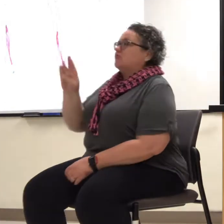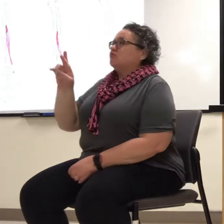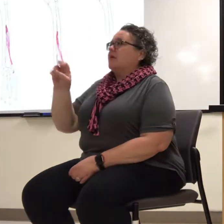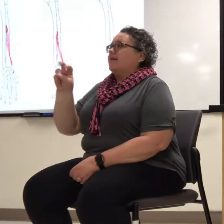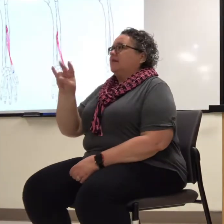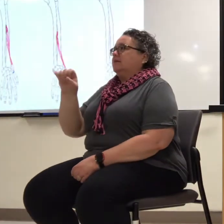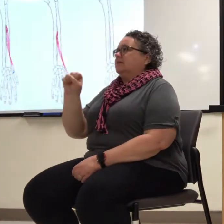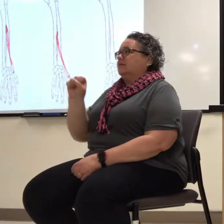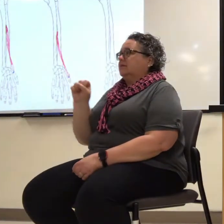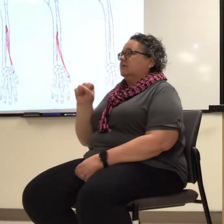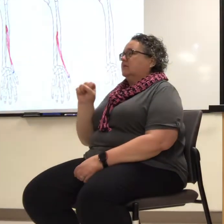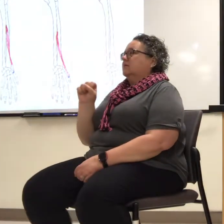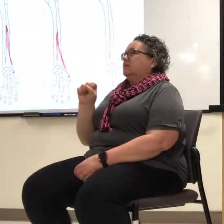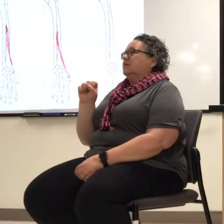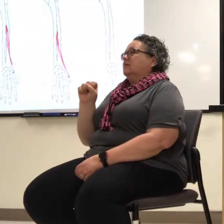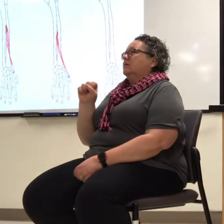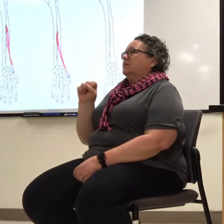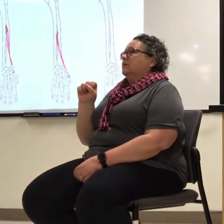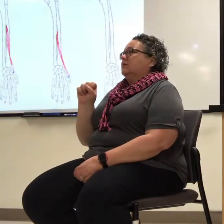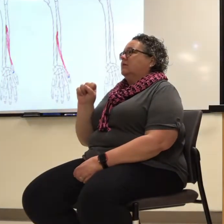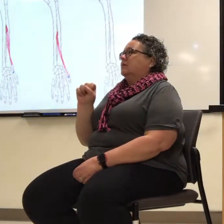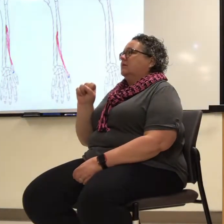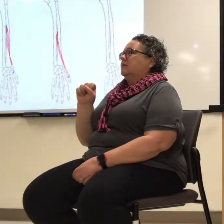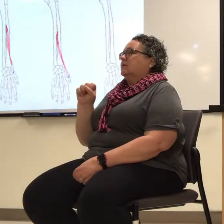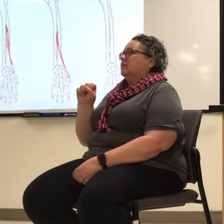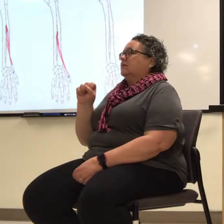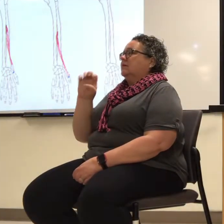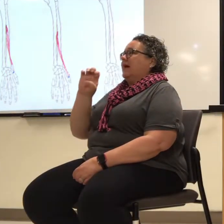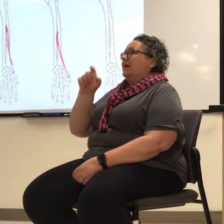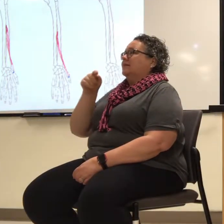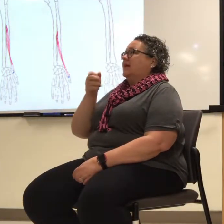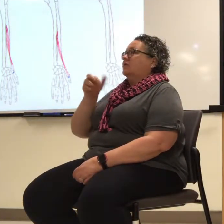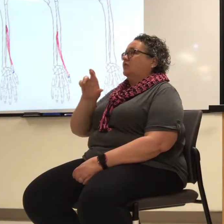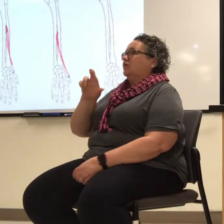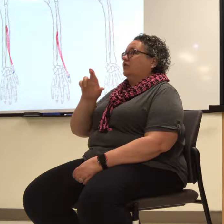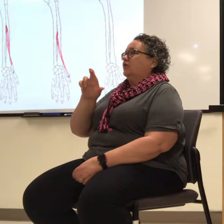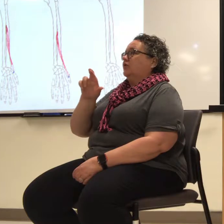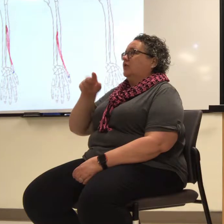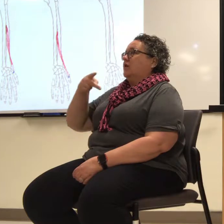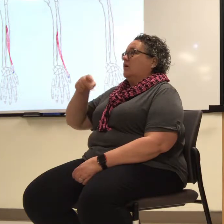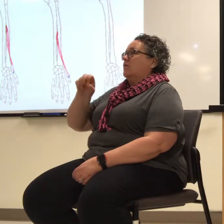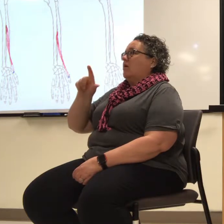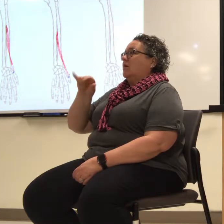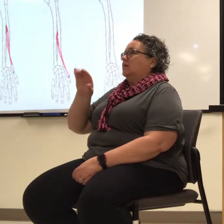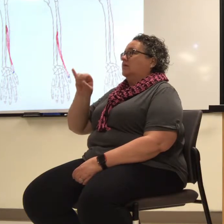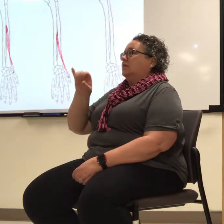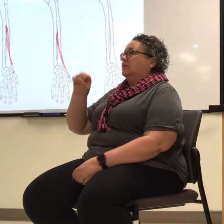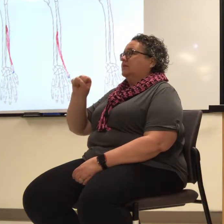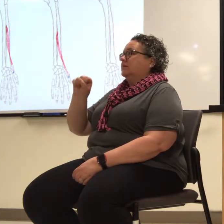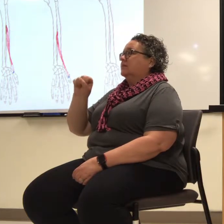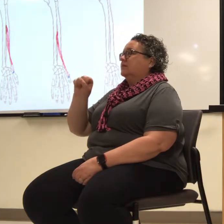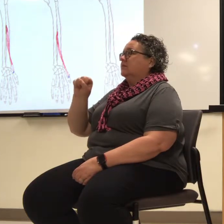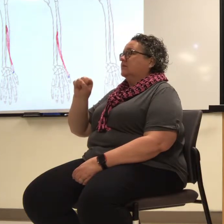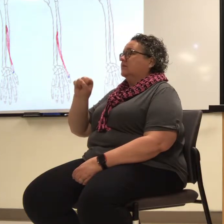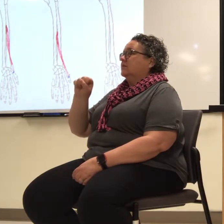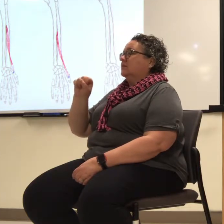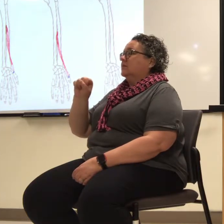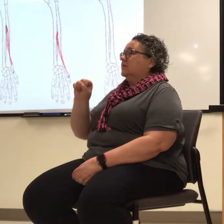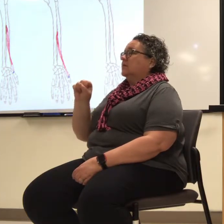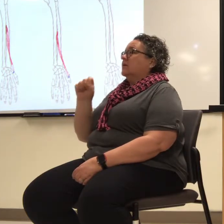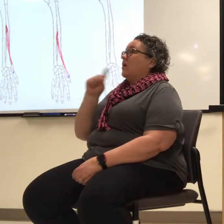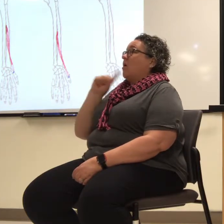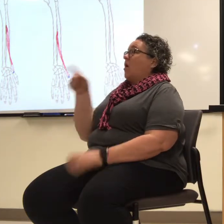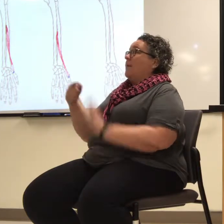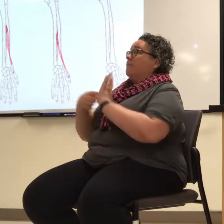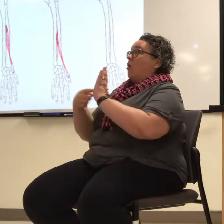On models, you usually only see the tendon of it. It's kind of a deeper muscle. And sometimes I tag